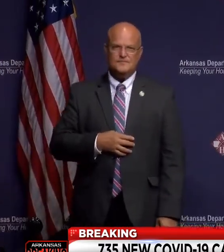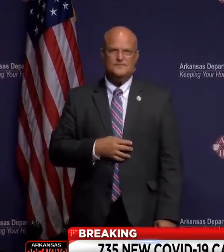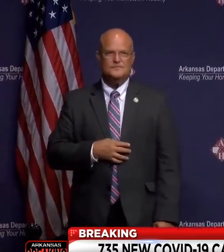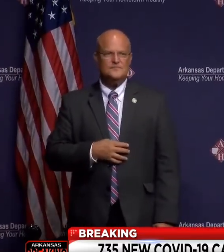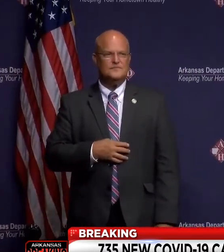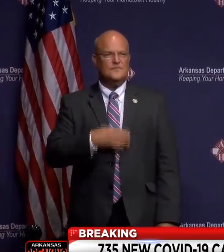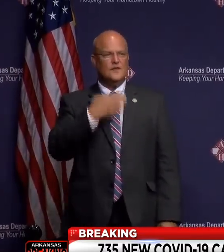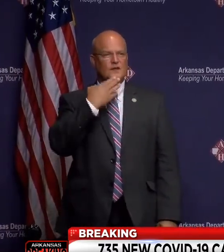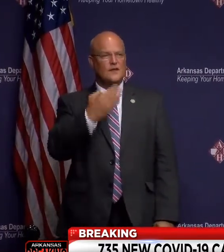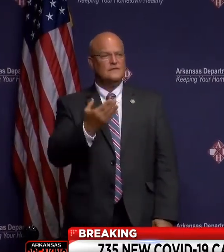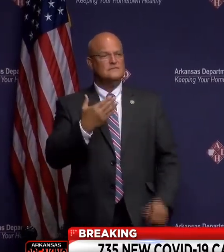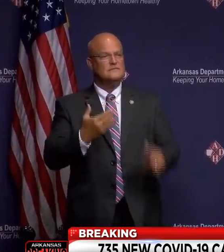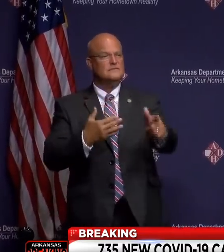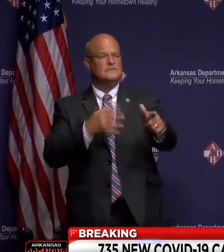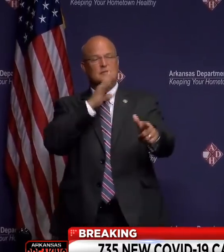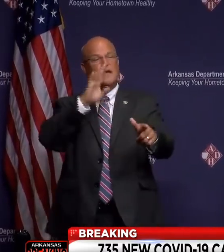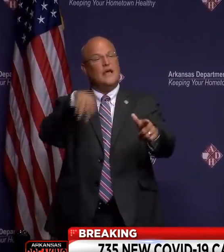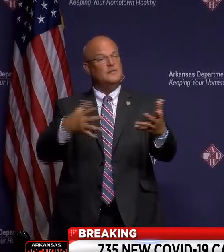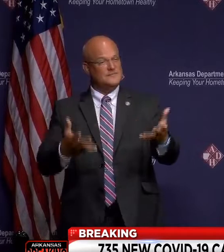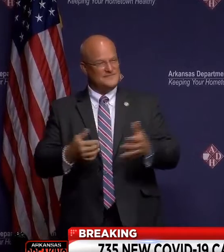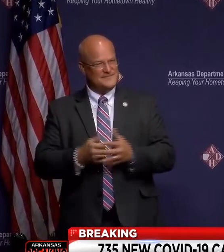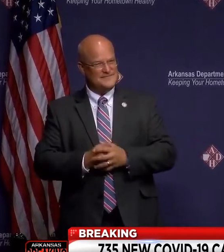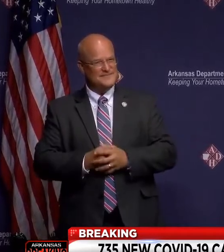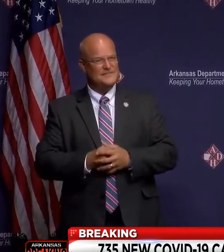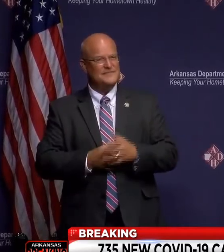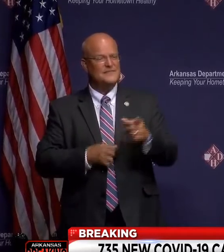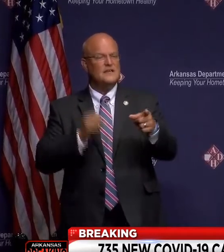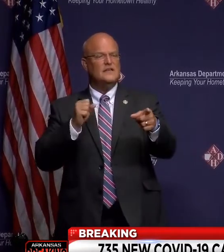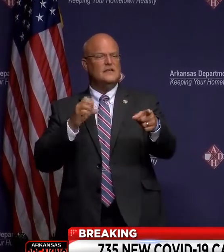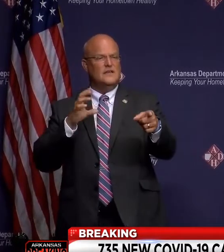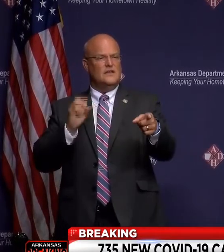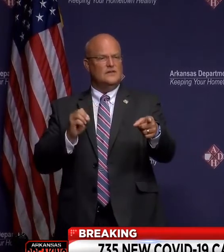Very good. Ms. Bika. So,